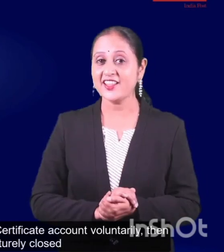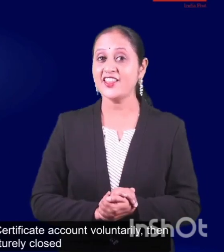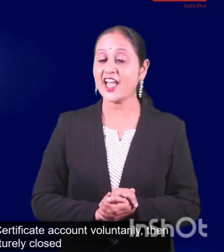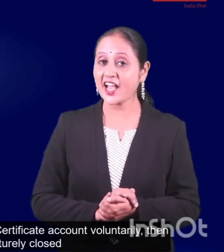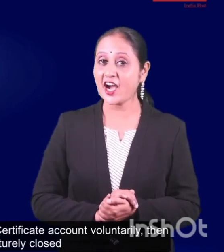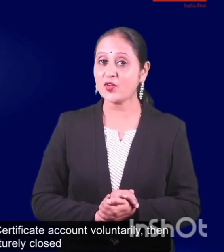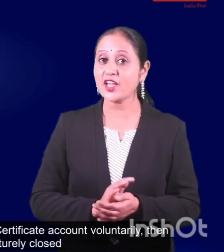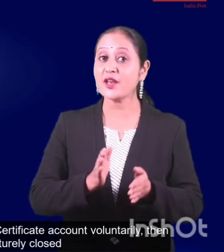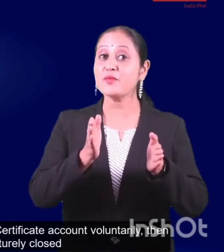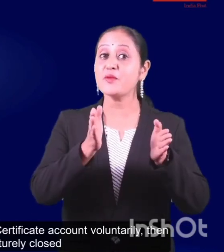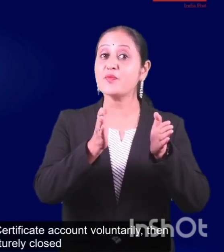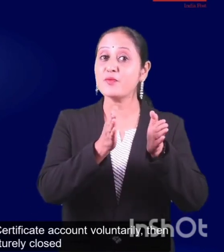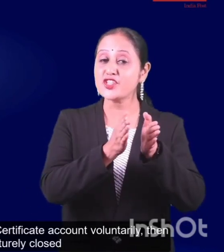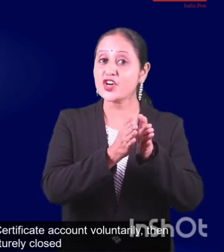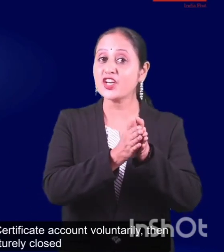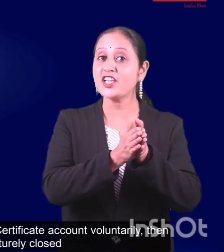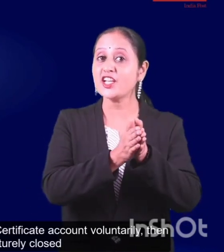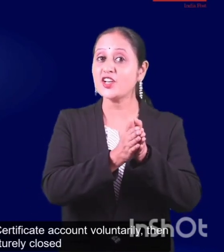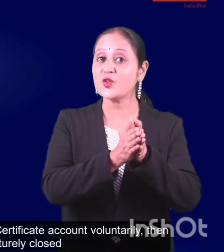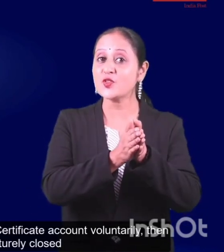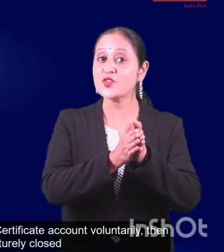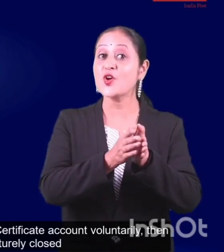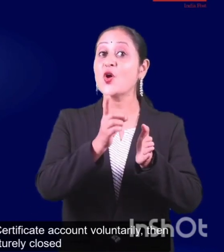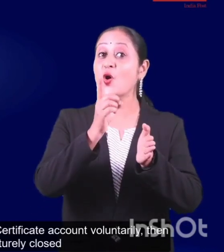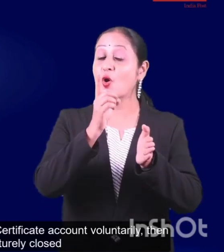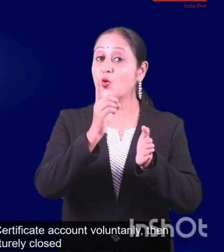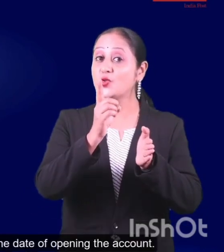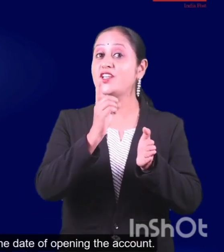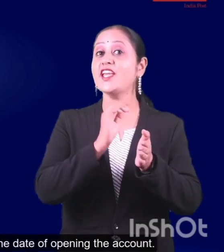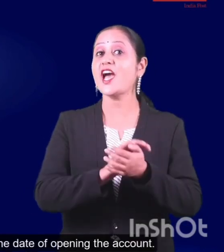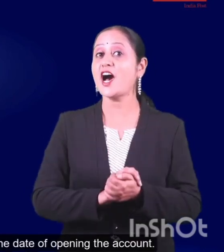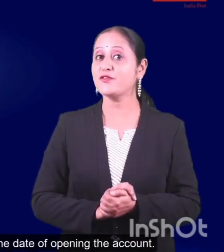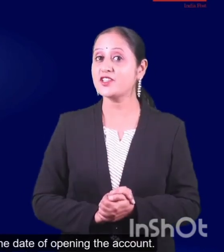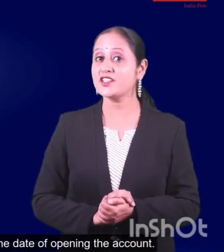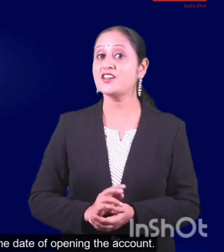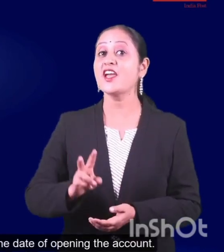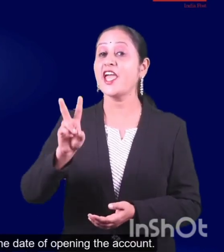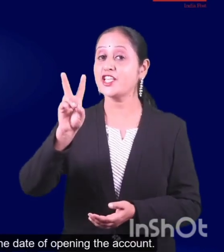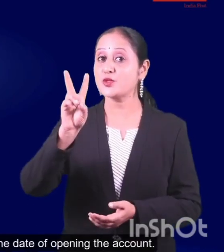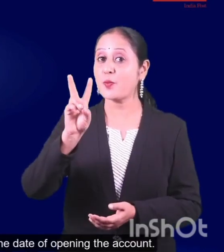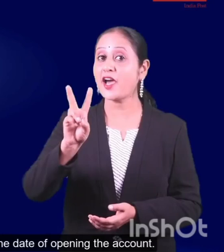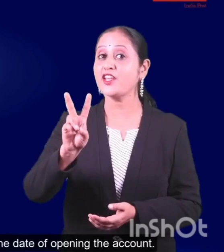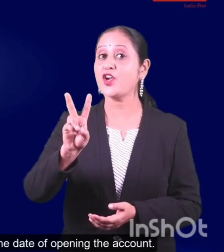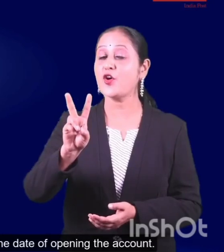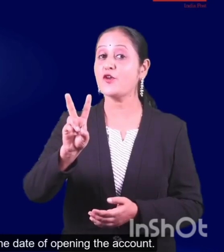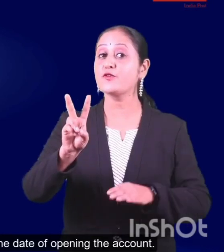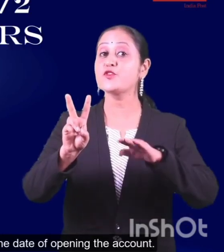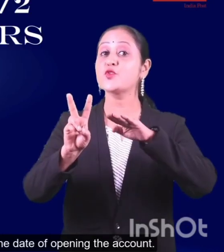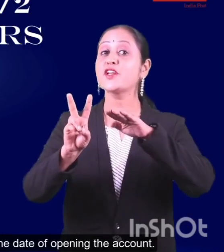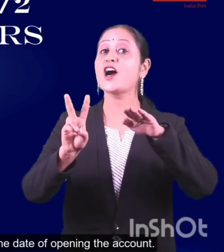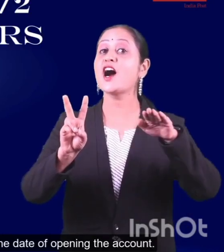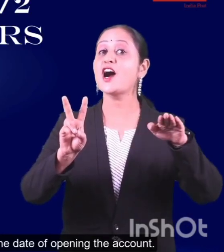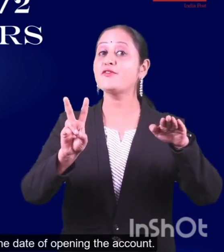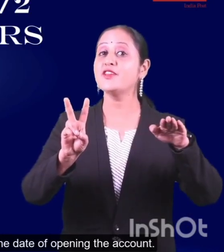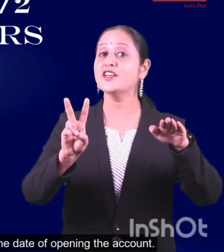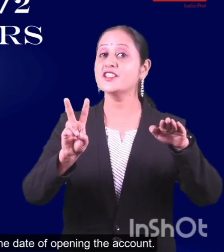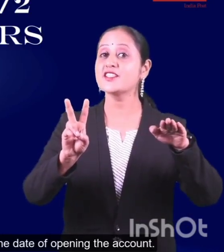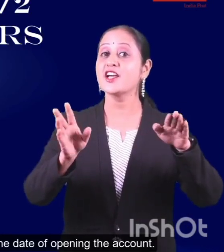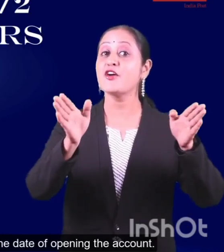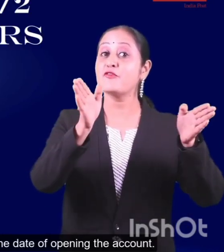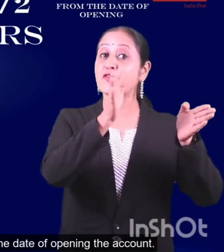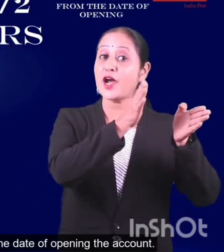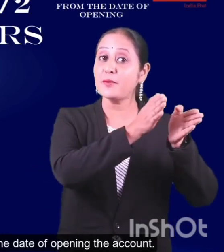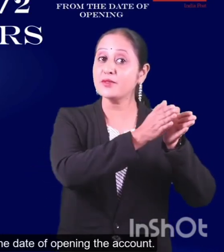voluntarily, then the account can be prematurely closed only after expiry of